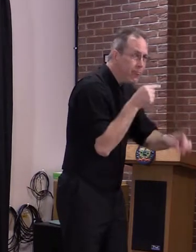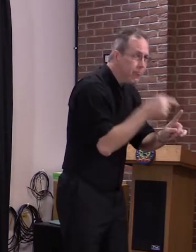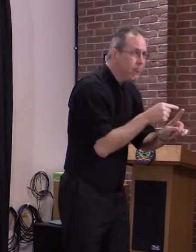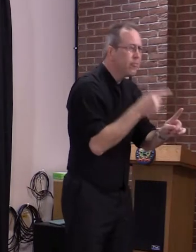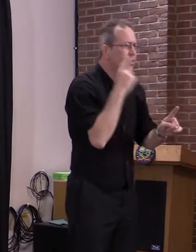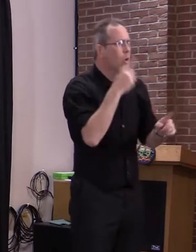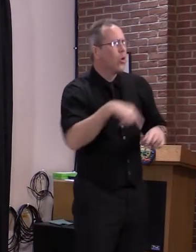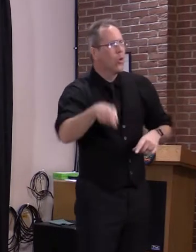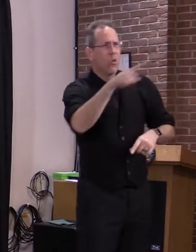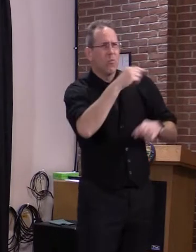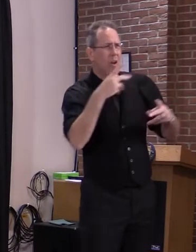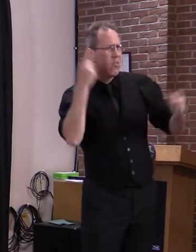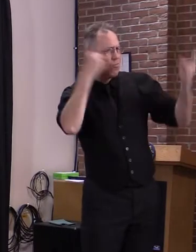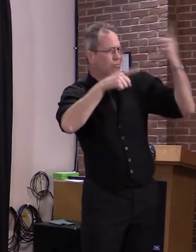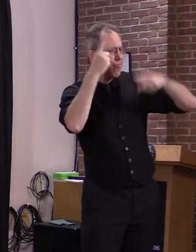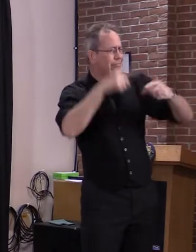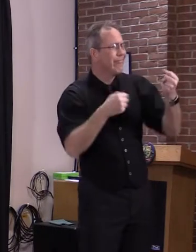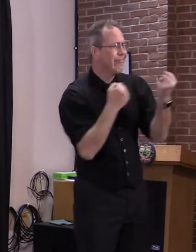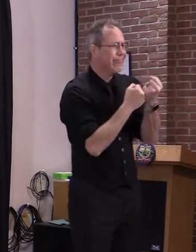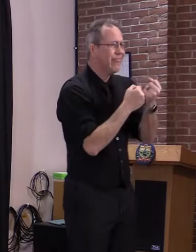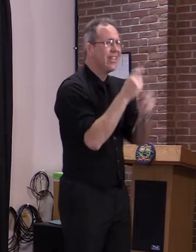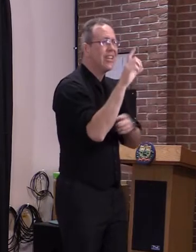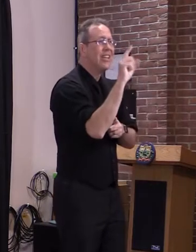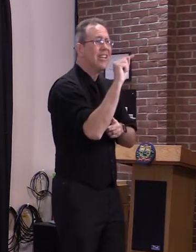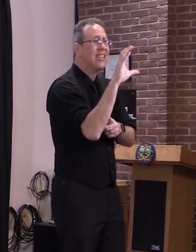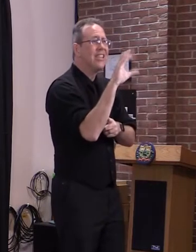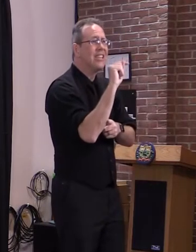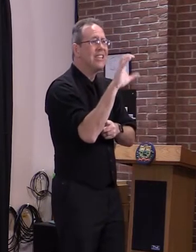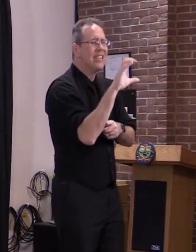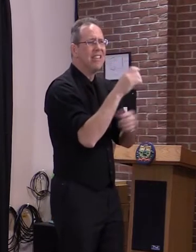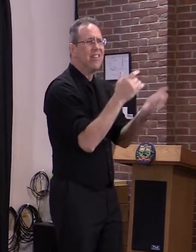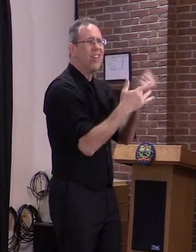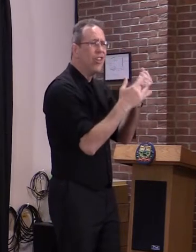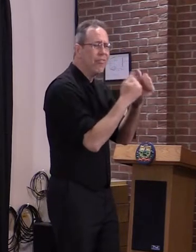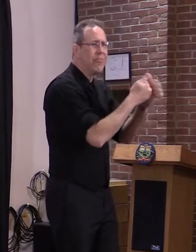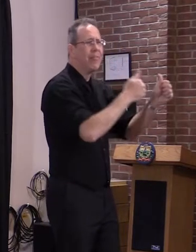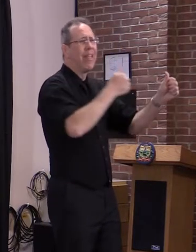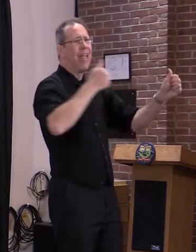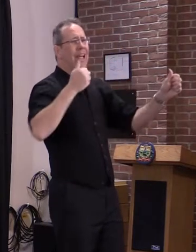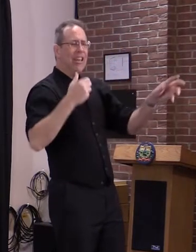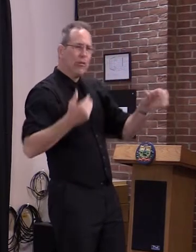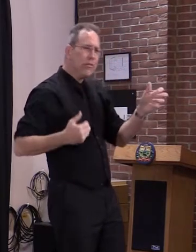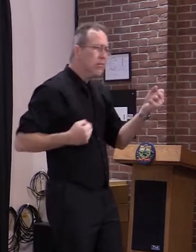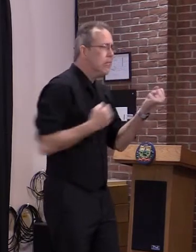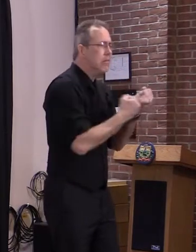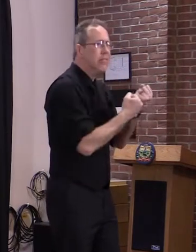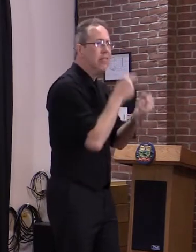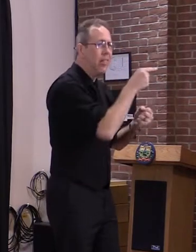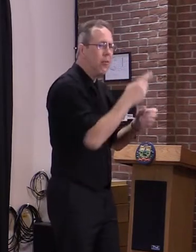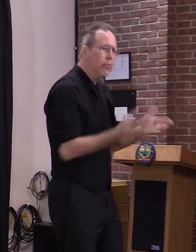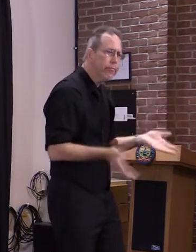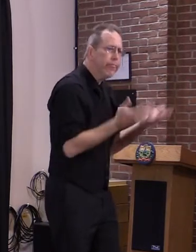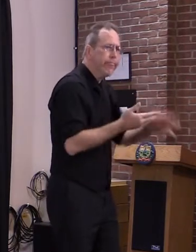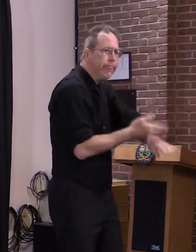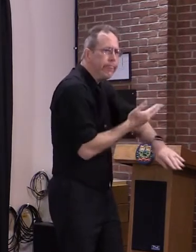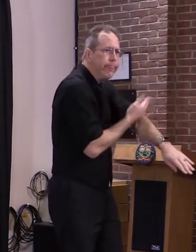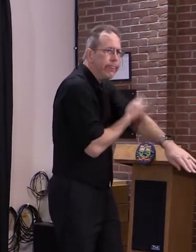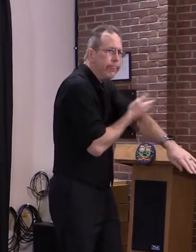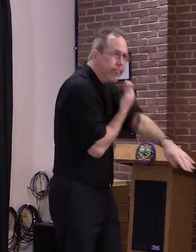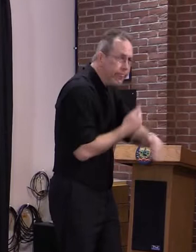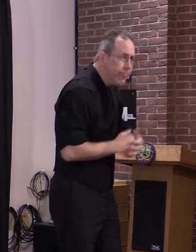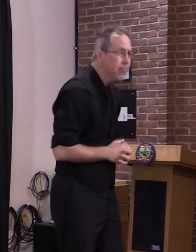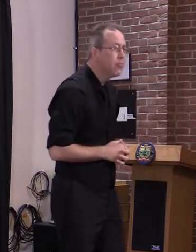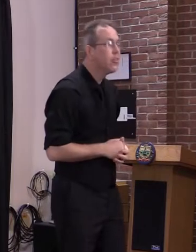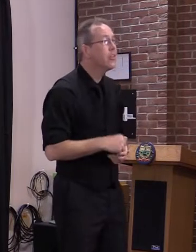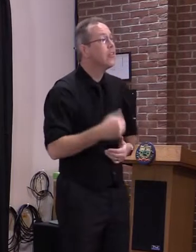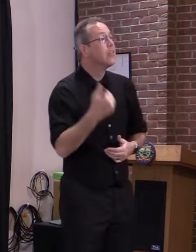for quite some time. As I discussed in my State of the State and budget address, it's important our kids know that choosing a